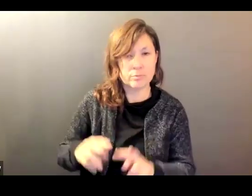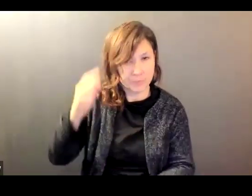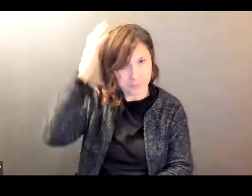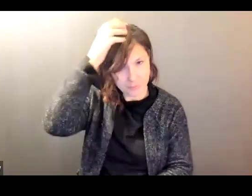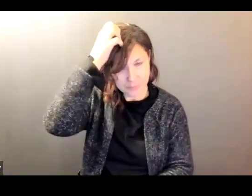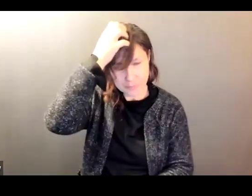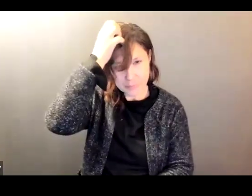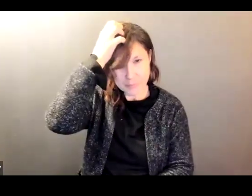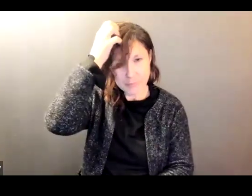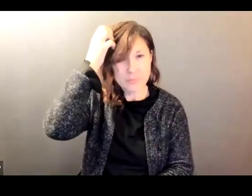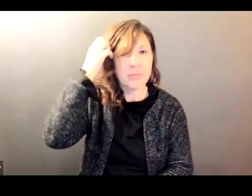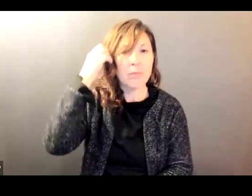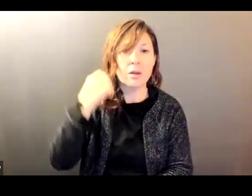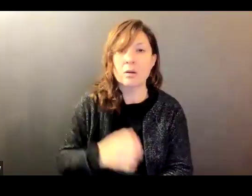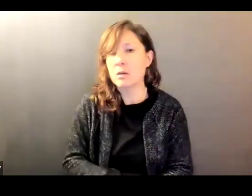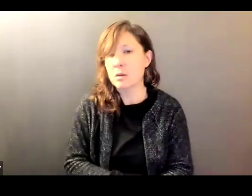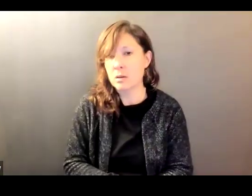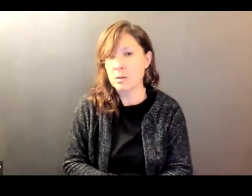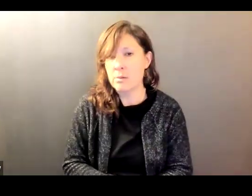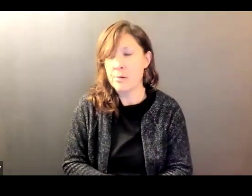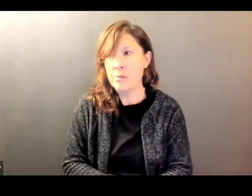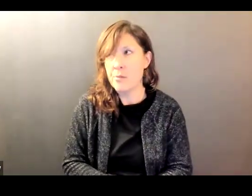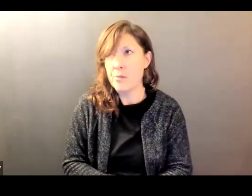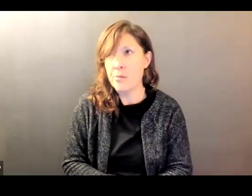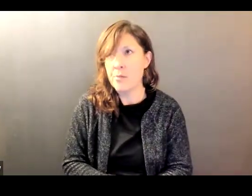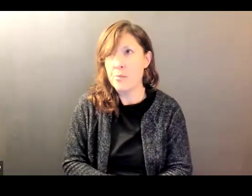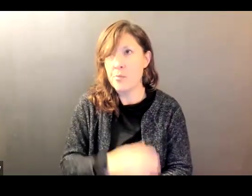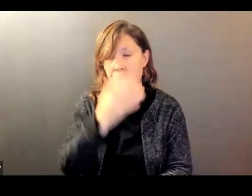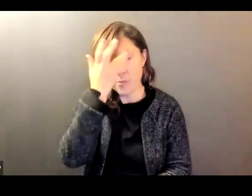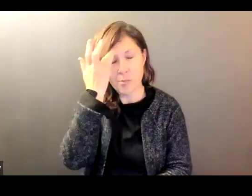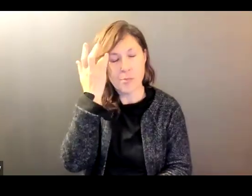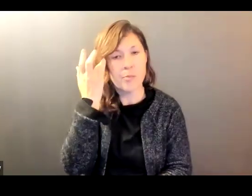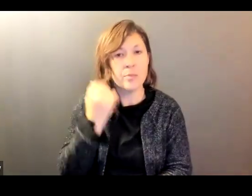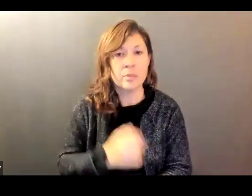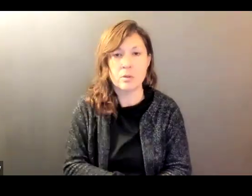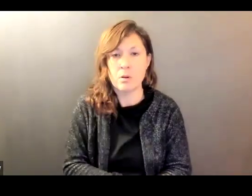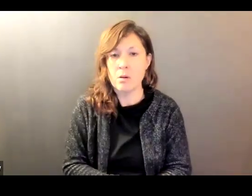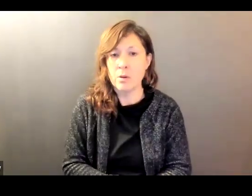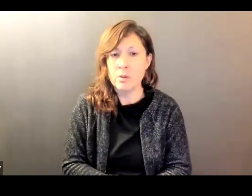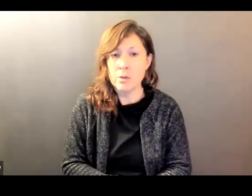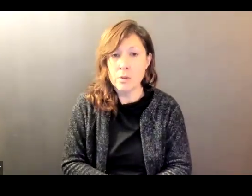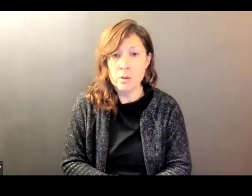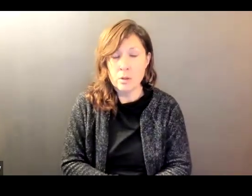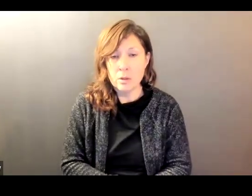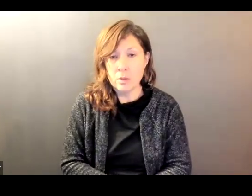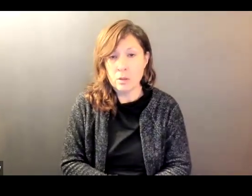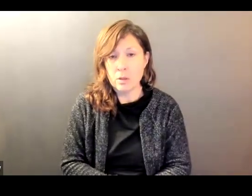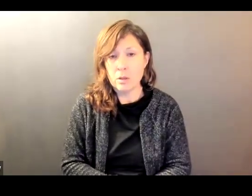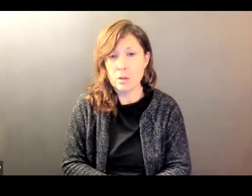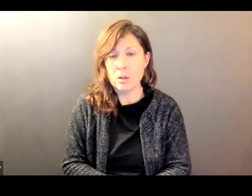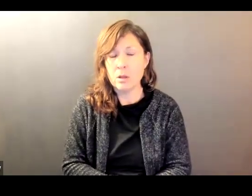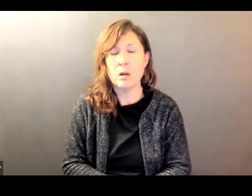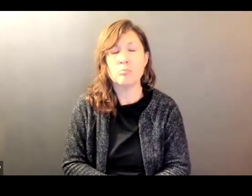wanted to close with just hearing more